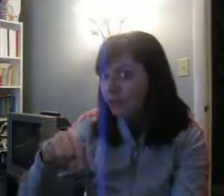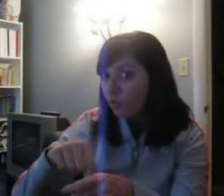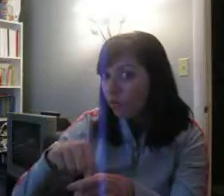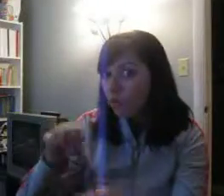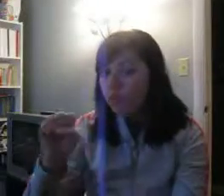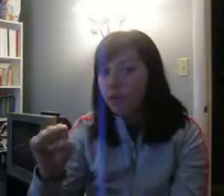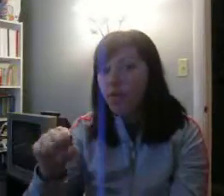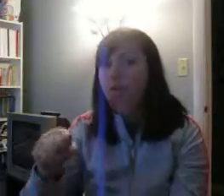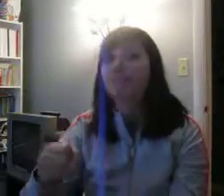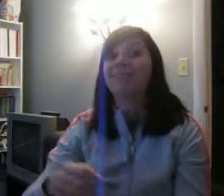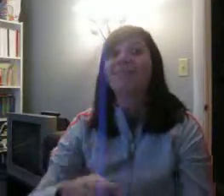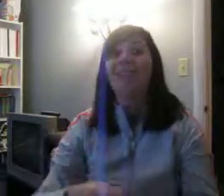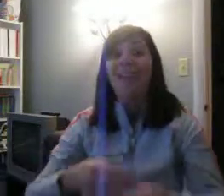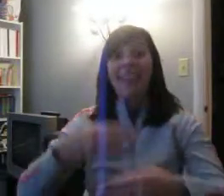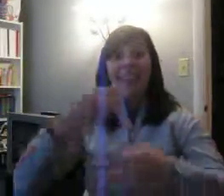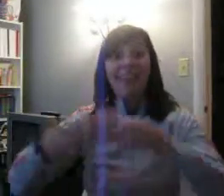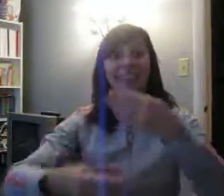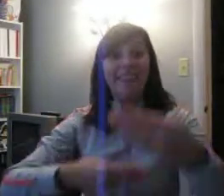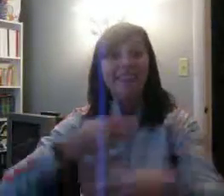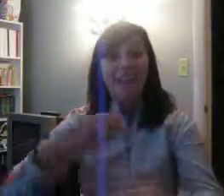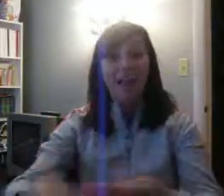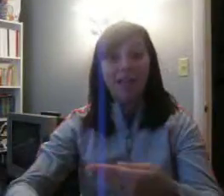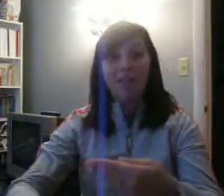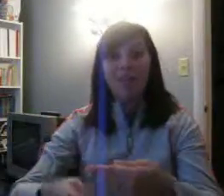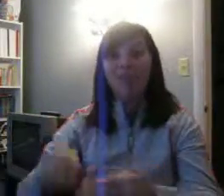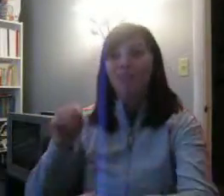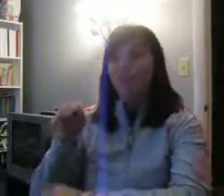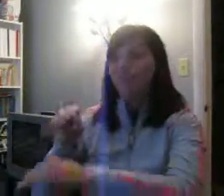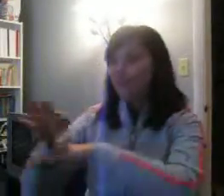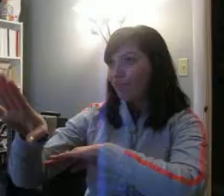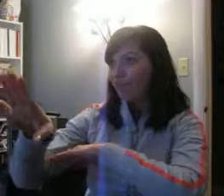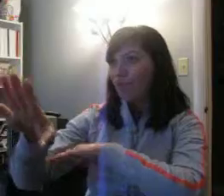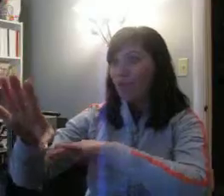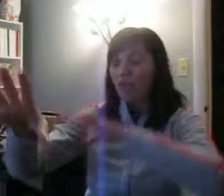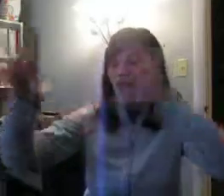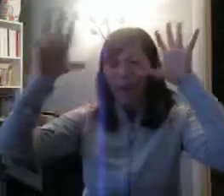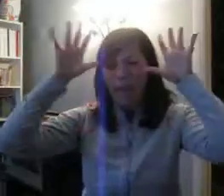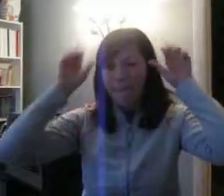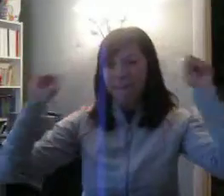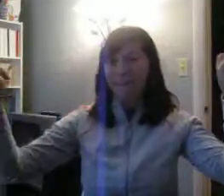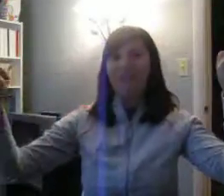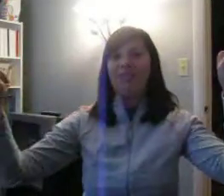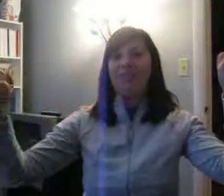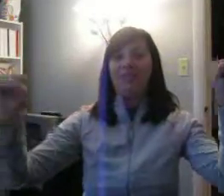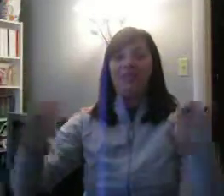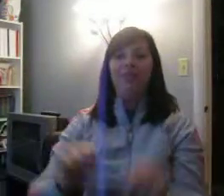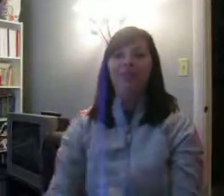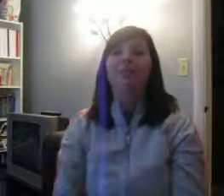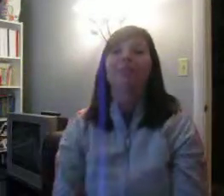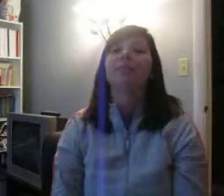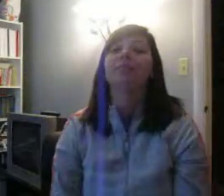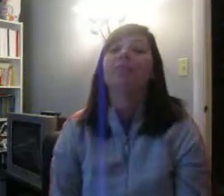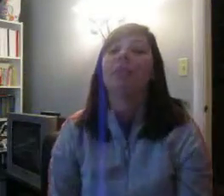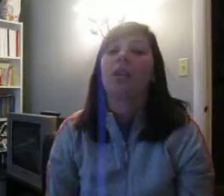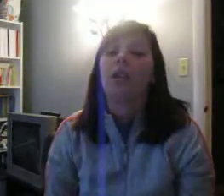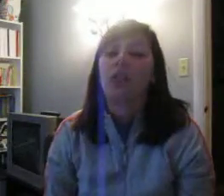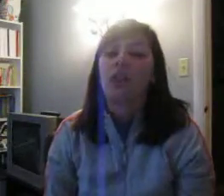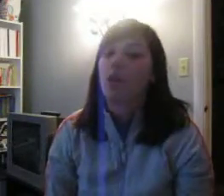president. But this takes a really long time because there are so many other